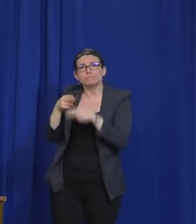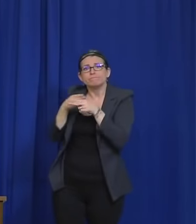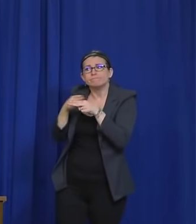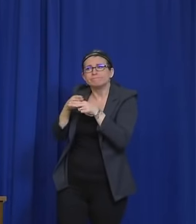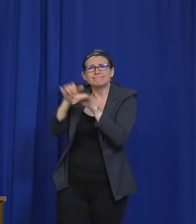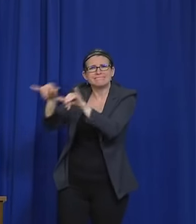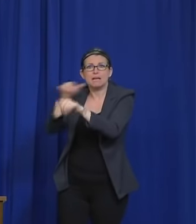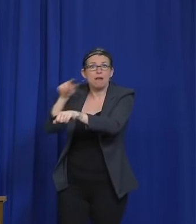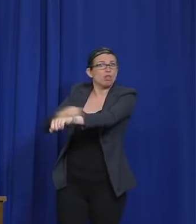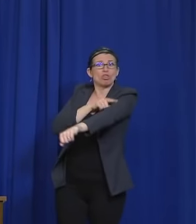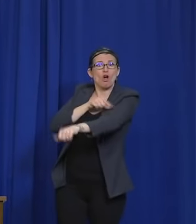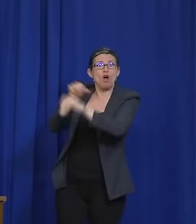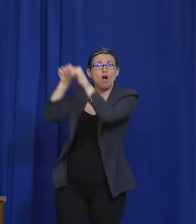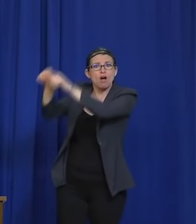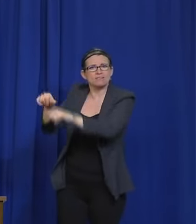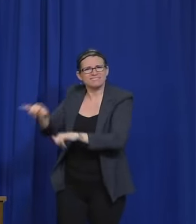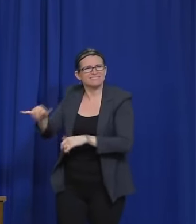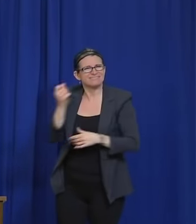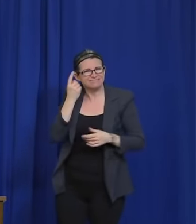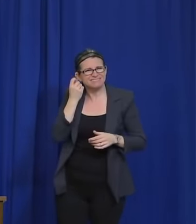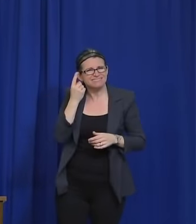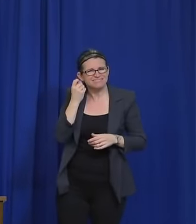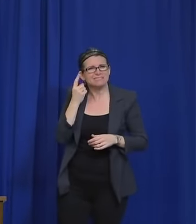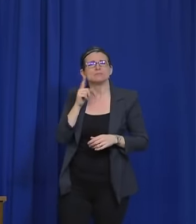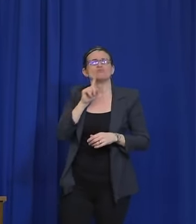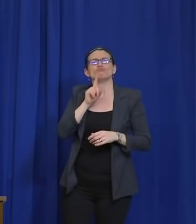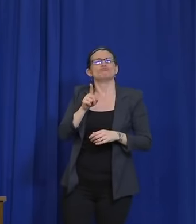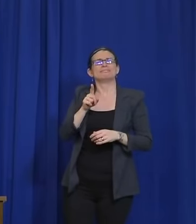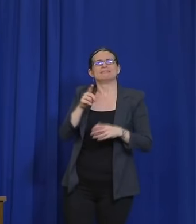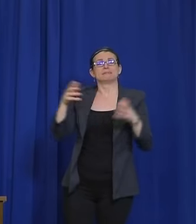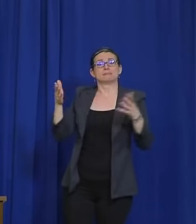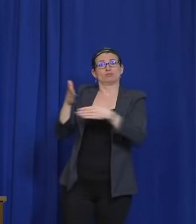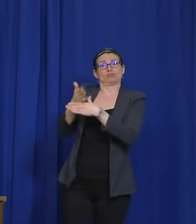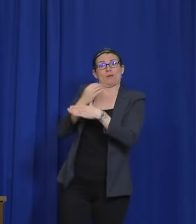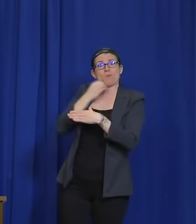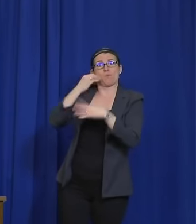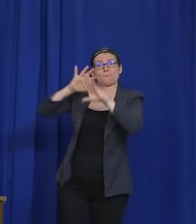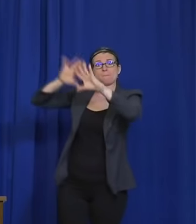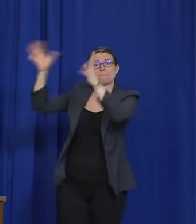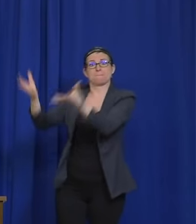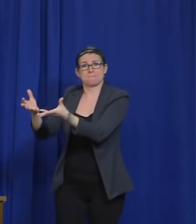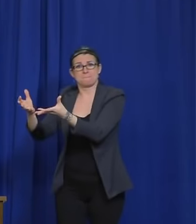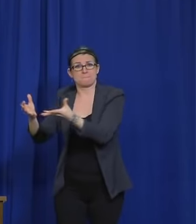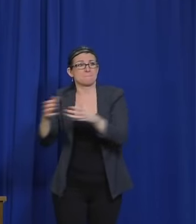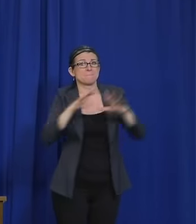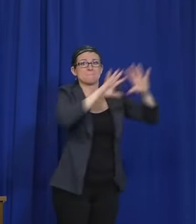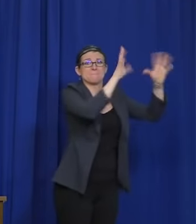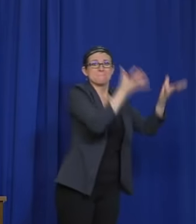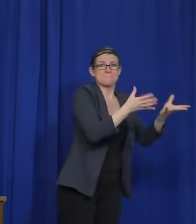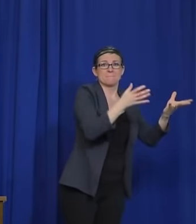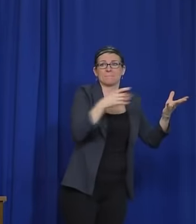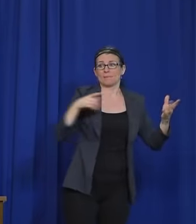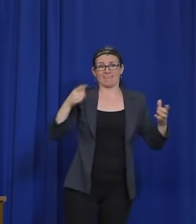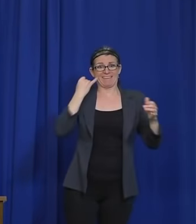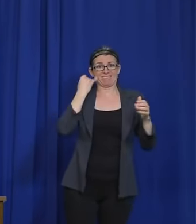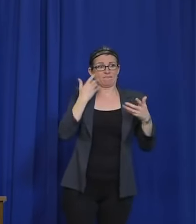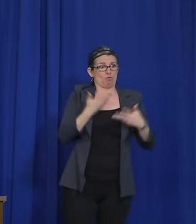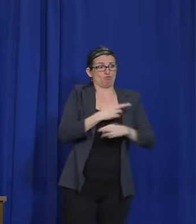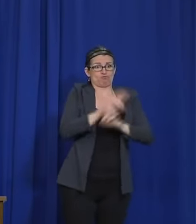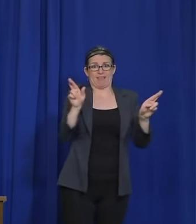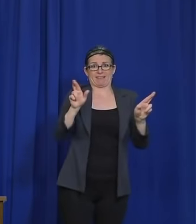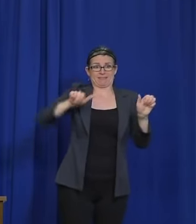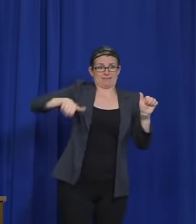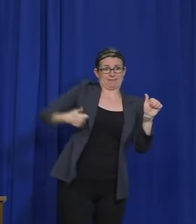two, and even being more cautious in phase three, as the federal government has described it. Well, when you look